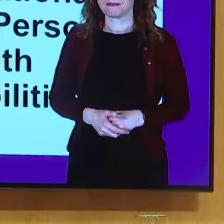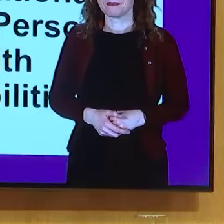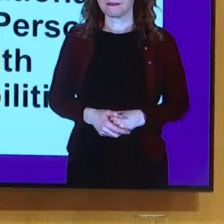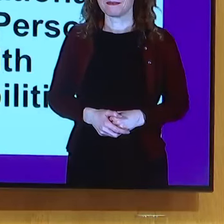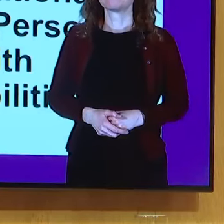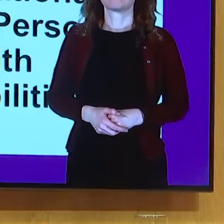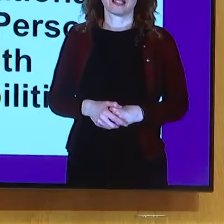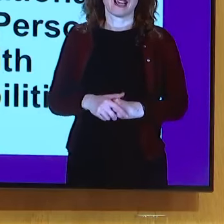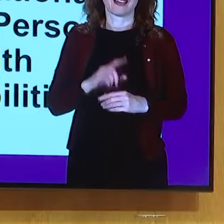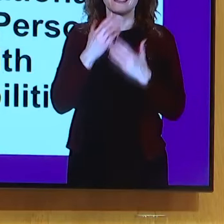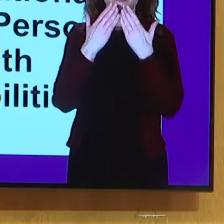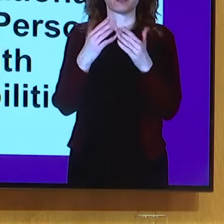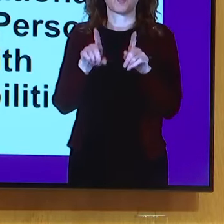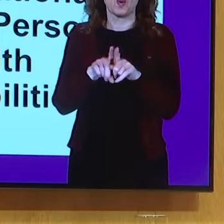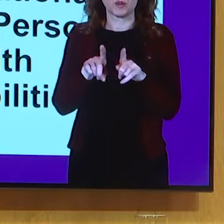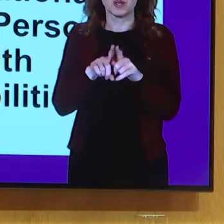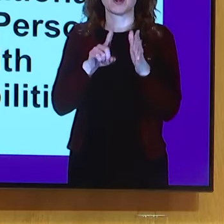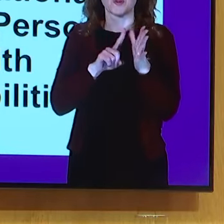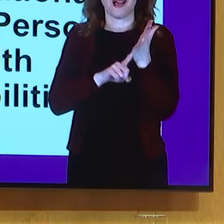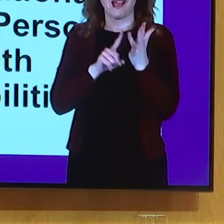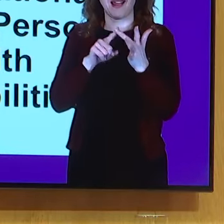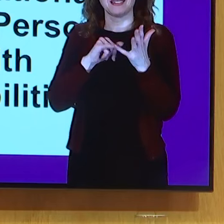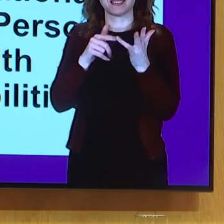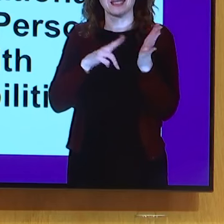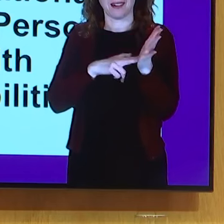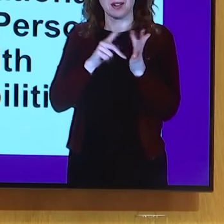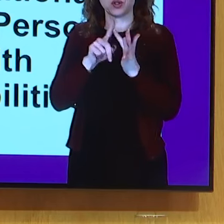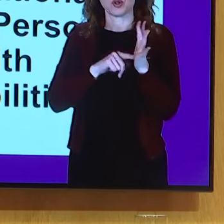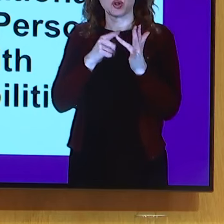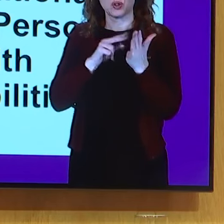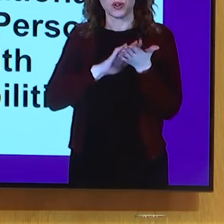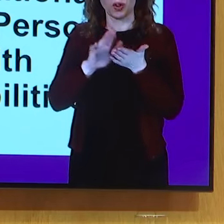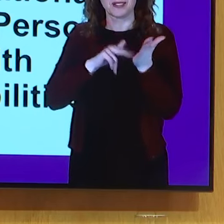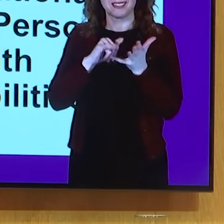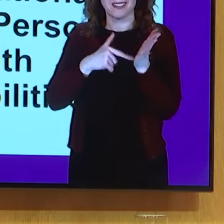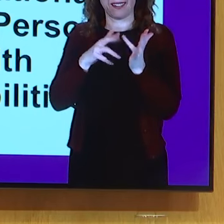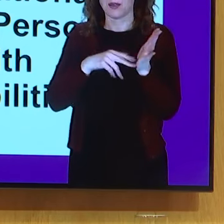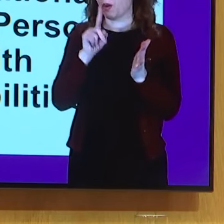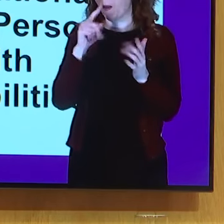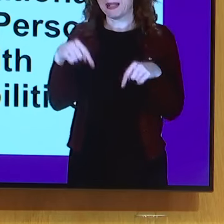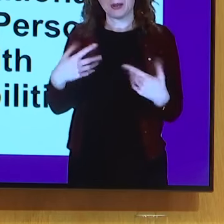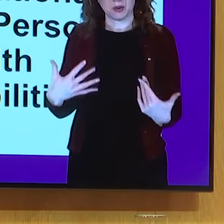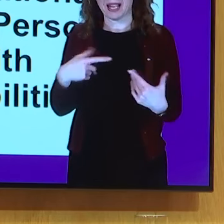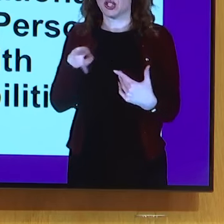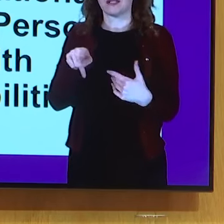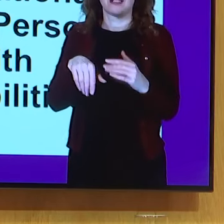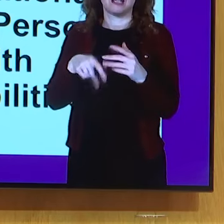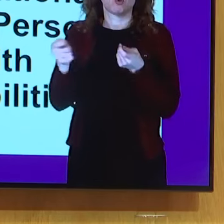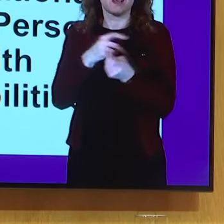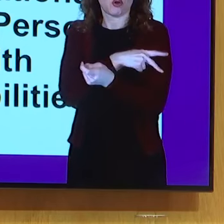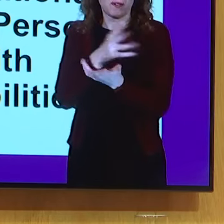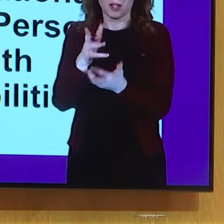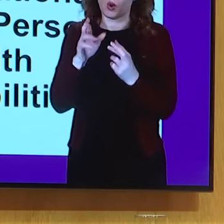And thank you also to Alison Johnson, presiding officer, who can't be with us today. We're all thinking of you and hope to see you very